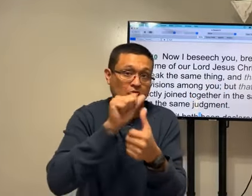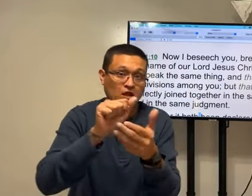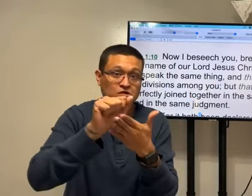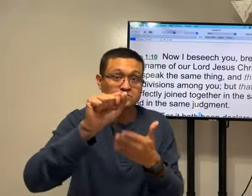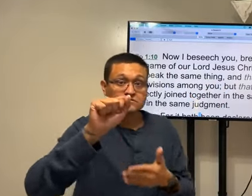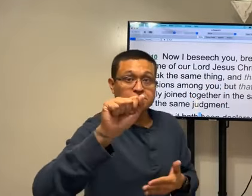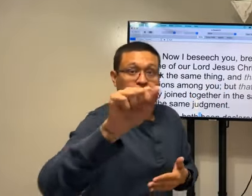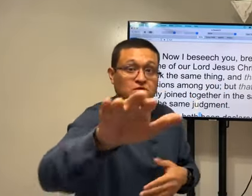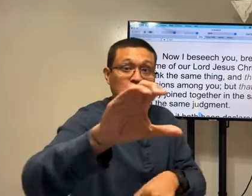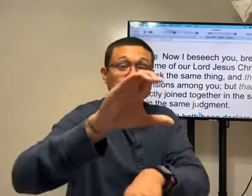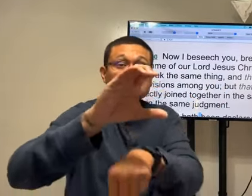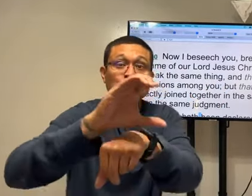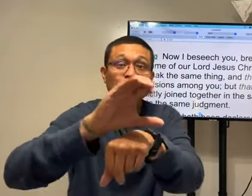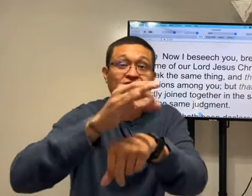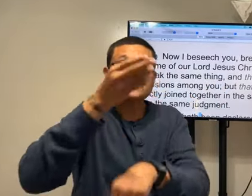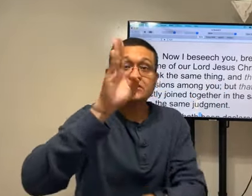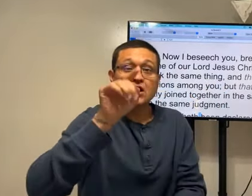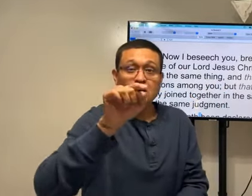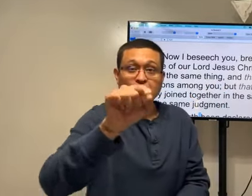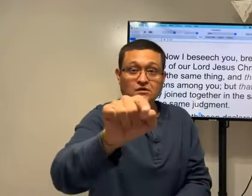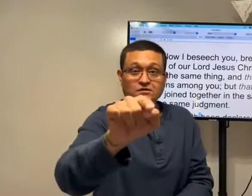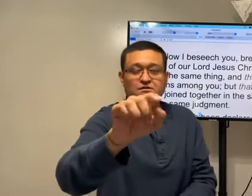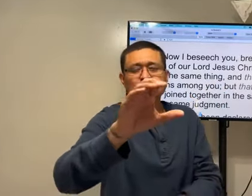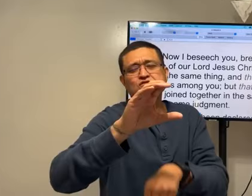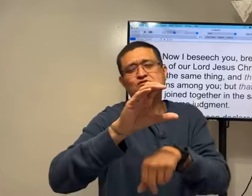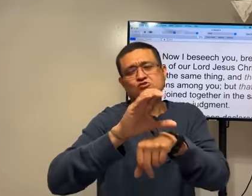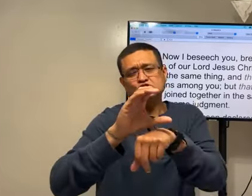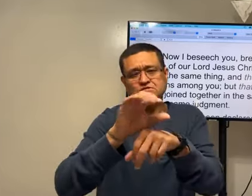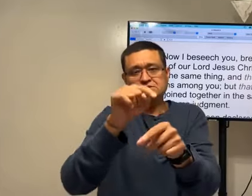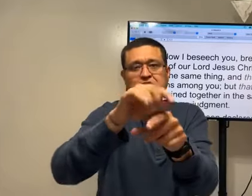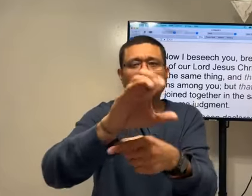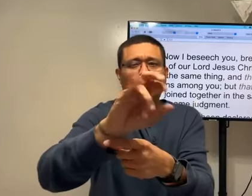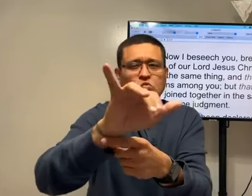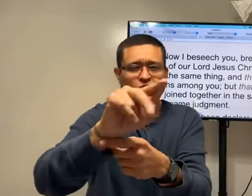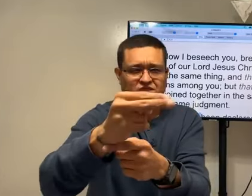Let's see what he really wrote in the letter to the church in Corinth.